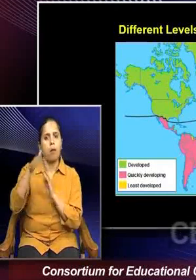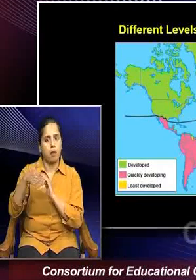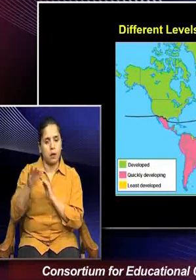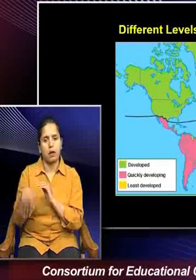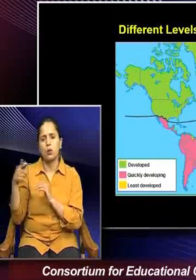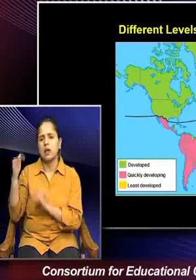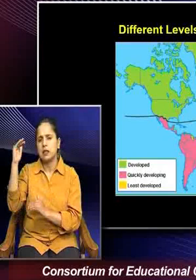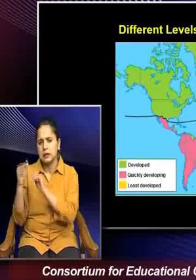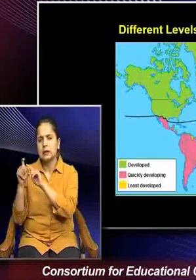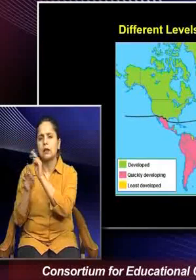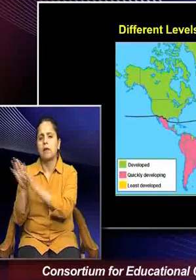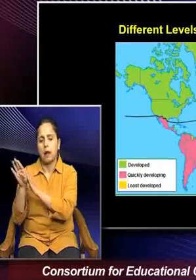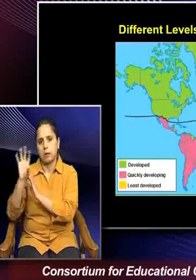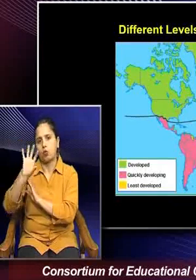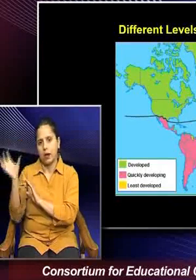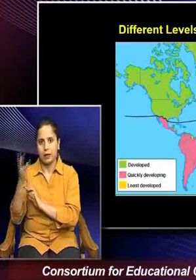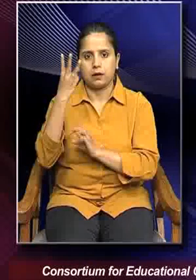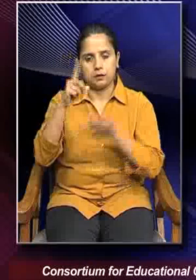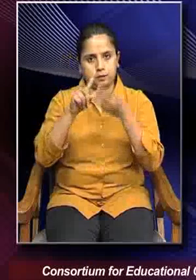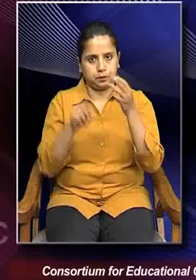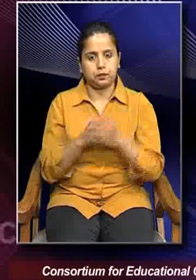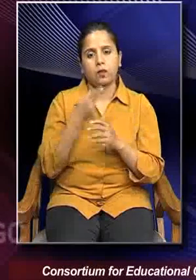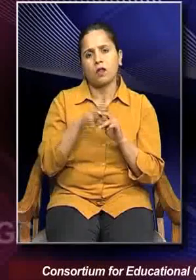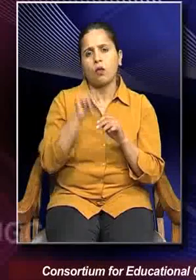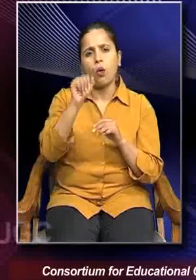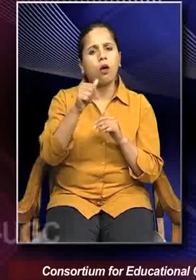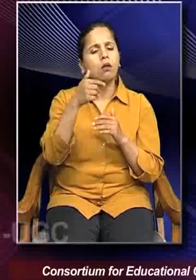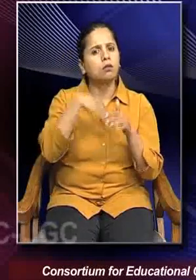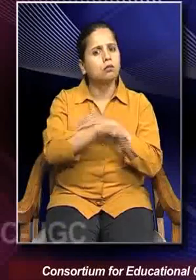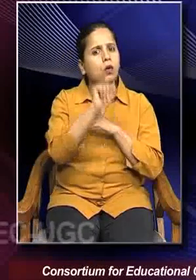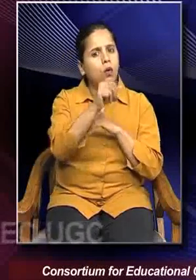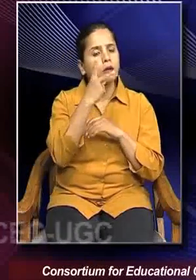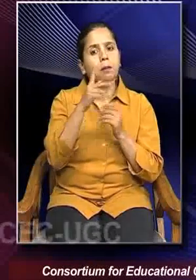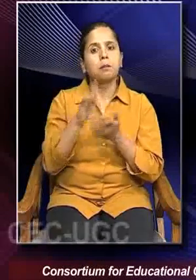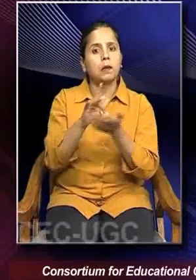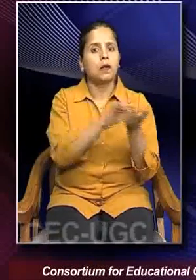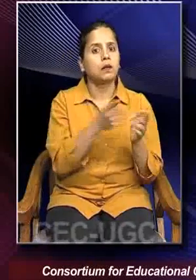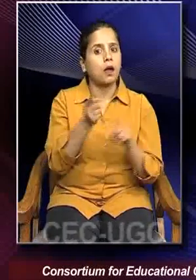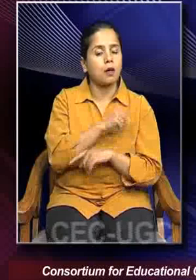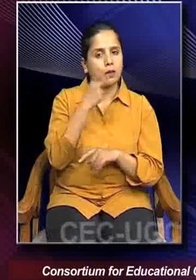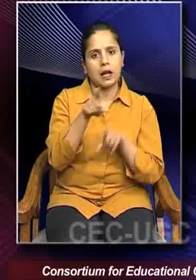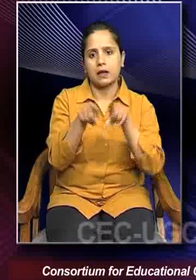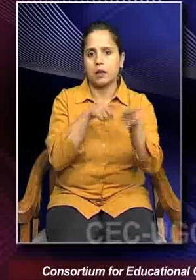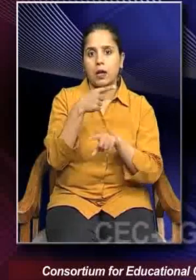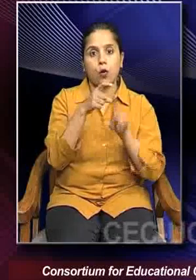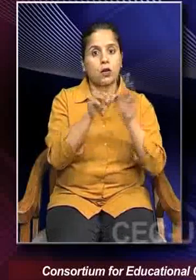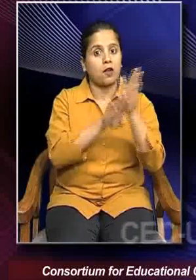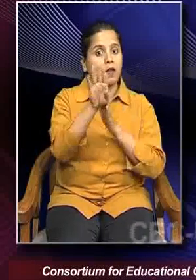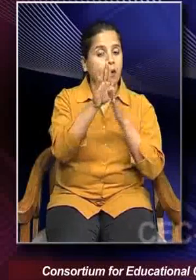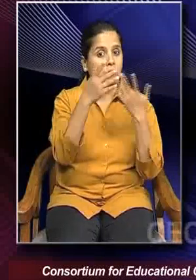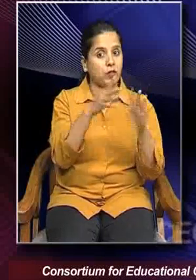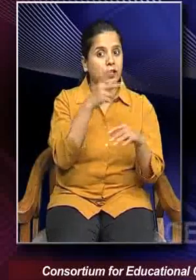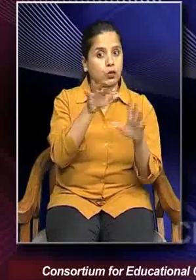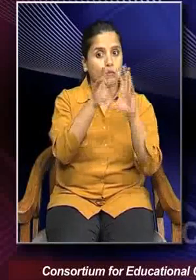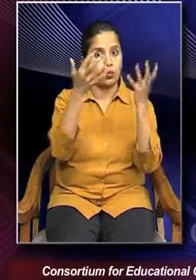least developed countries. Now if you see the characteristics of regions which come from, say for example, developed part of the